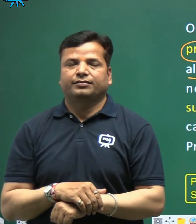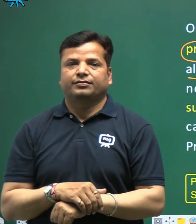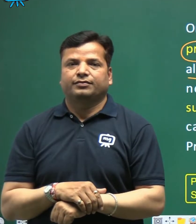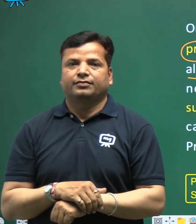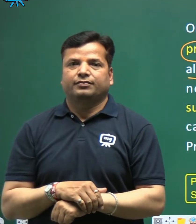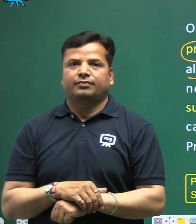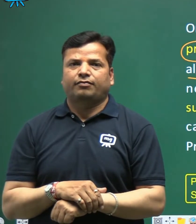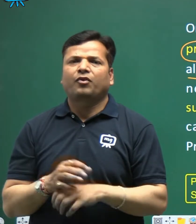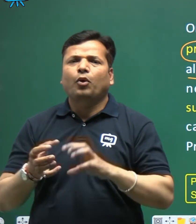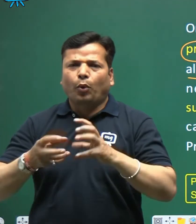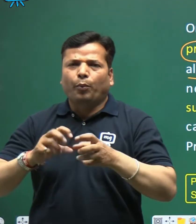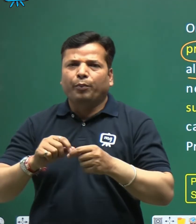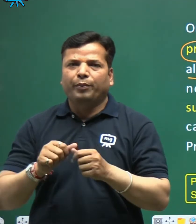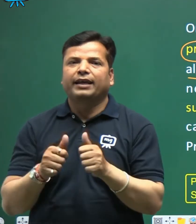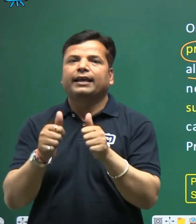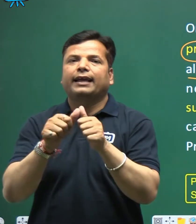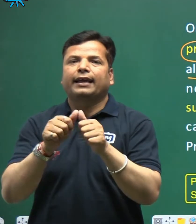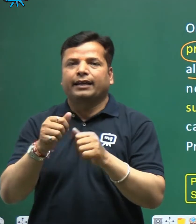Being a prince,